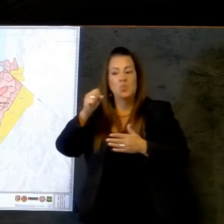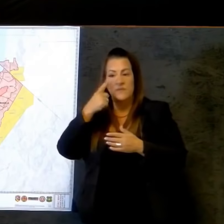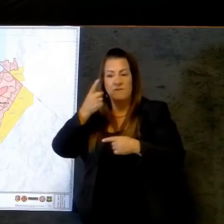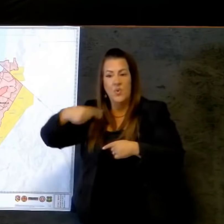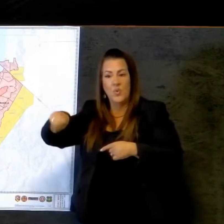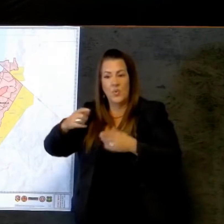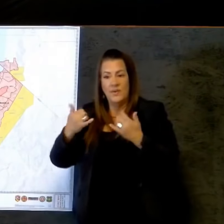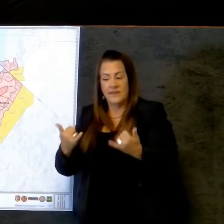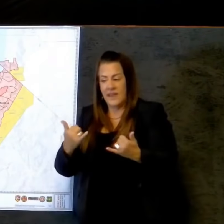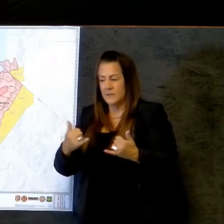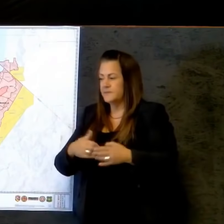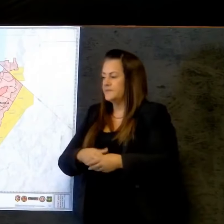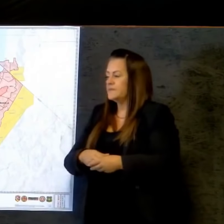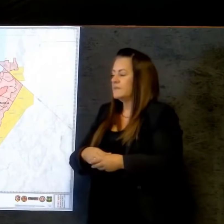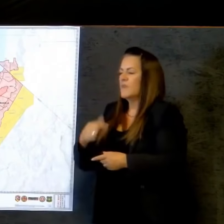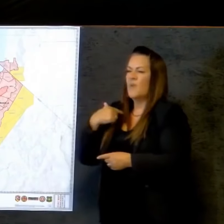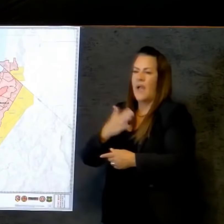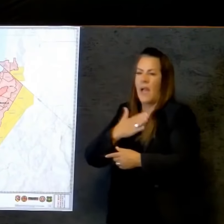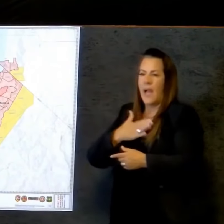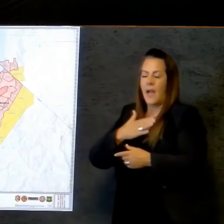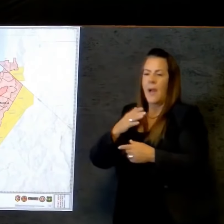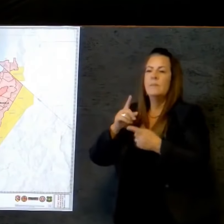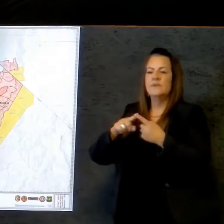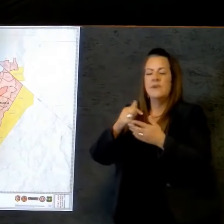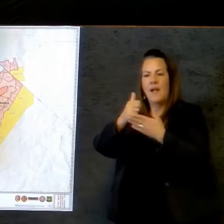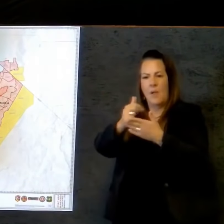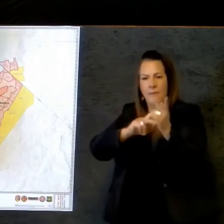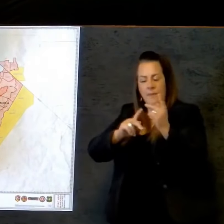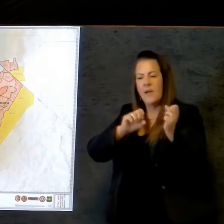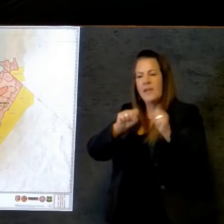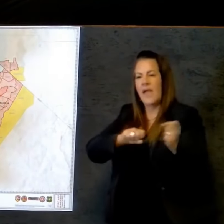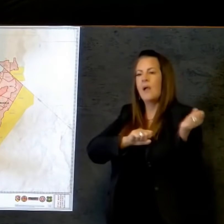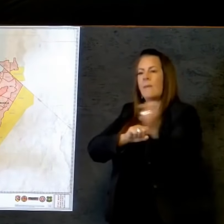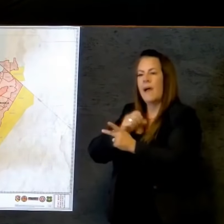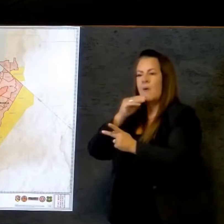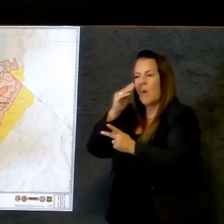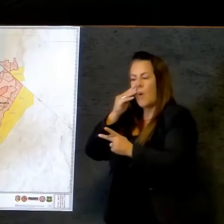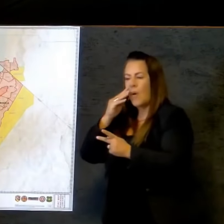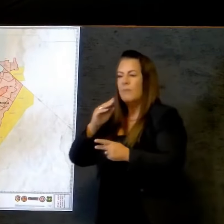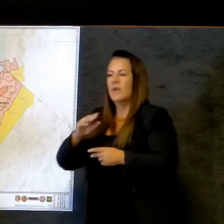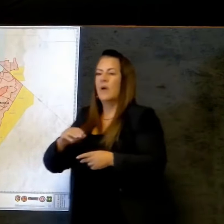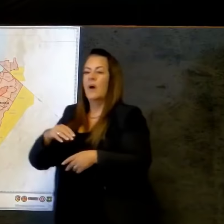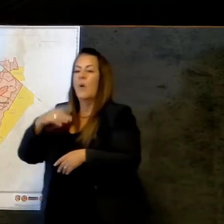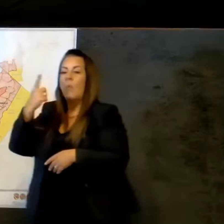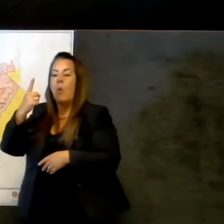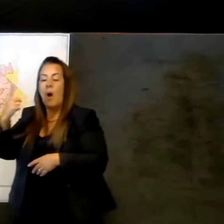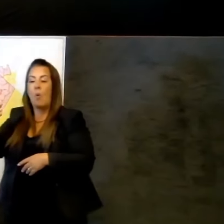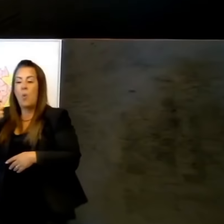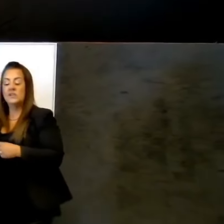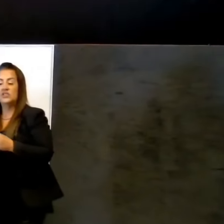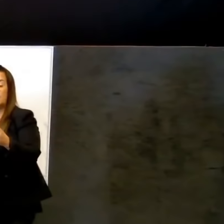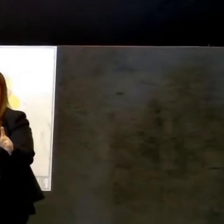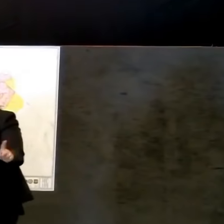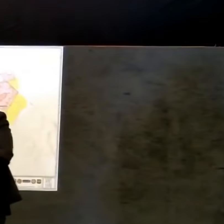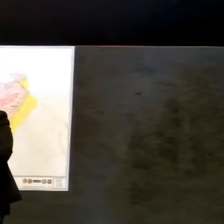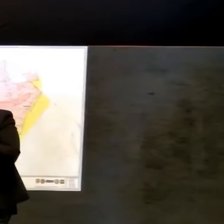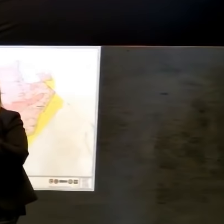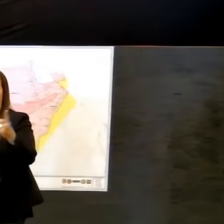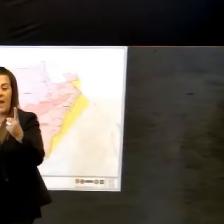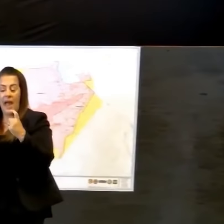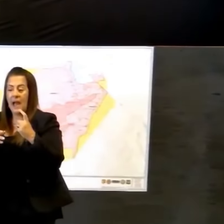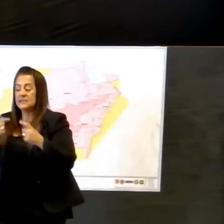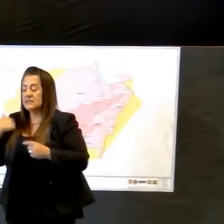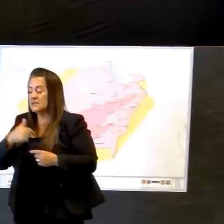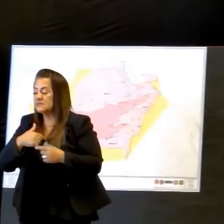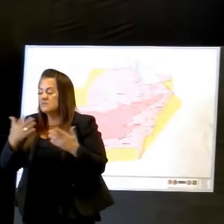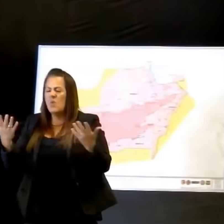because it's always good when we're able to get folks back home. Now, being that we were able to do that today, one of the questions that came up that I want to be able to answer